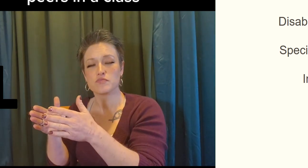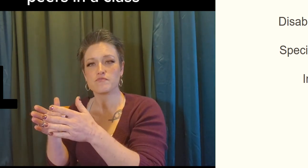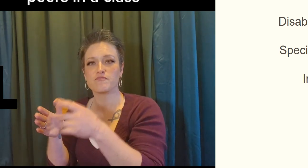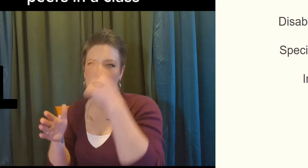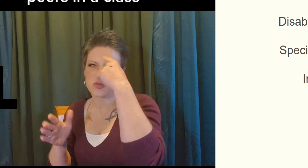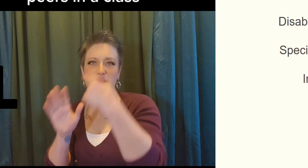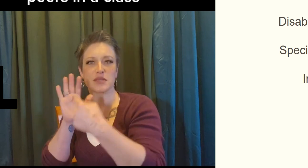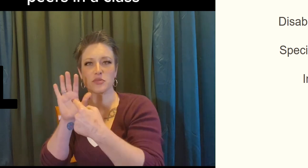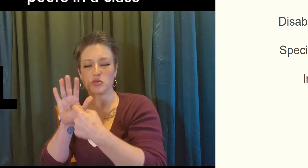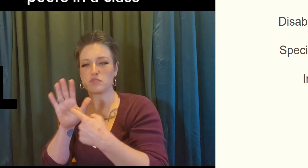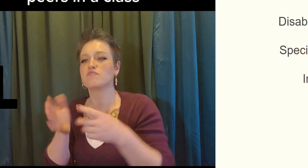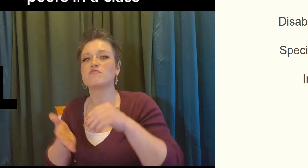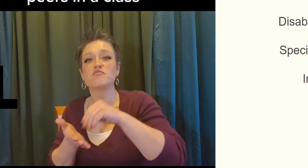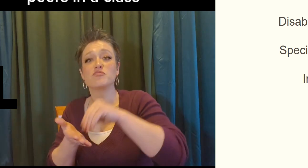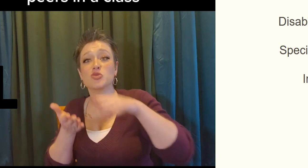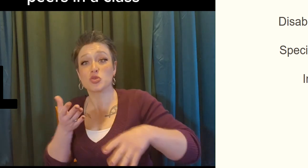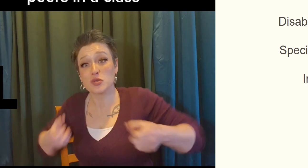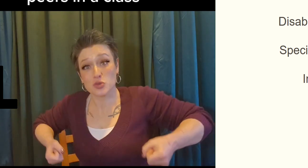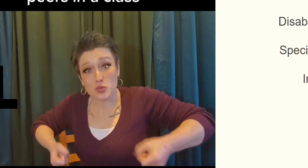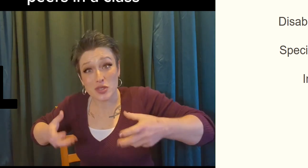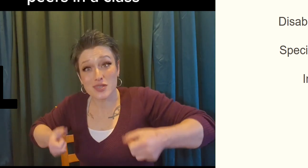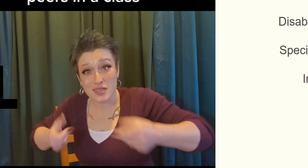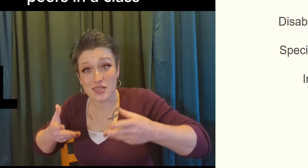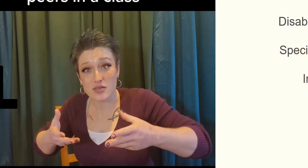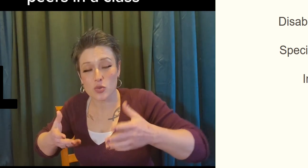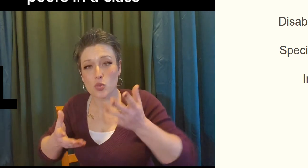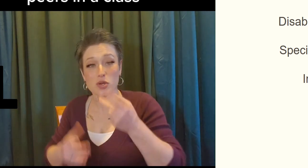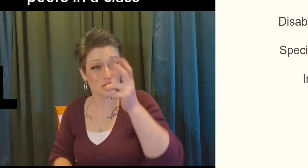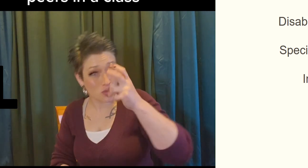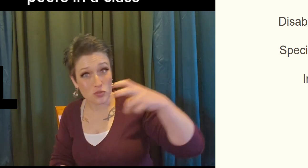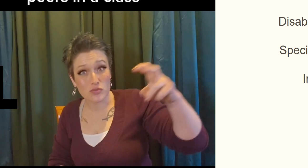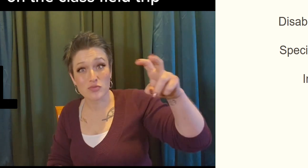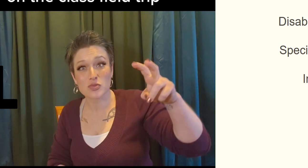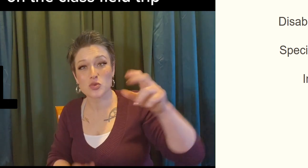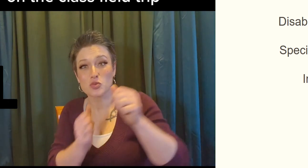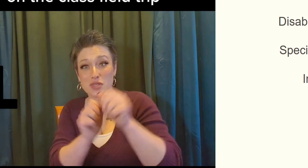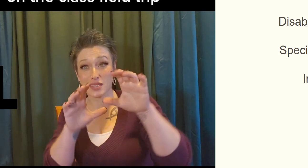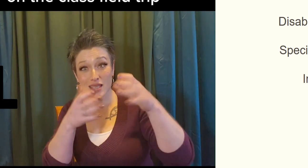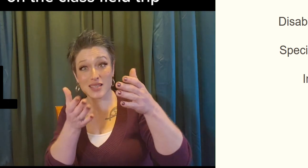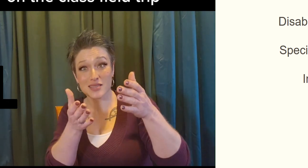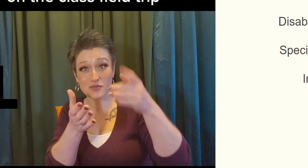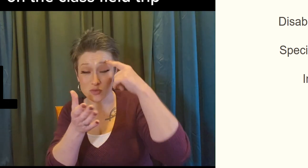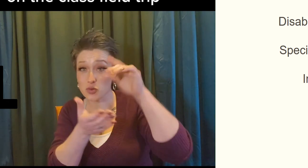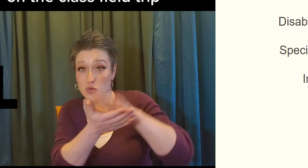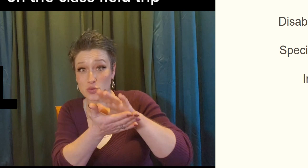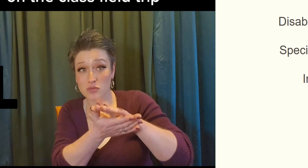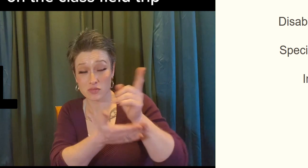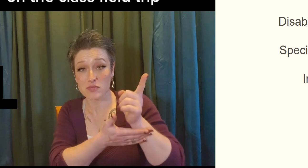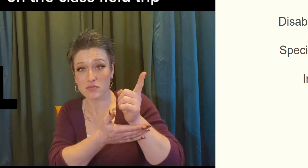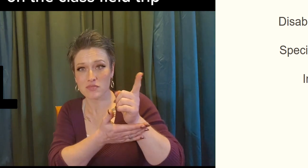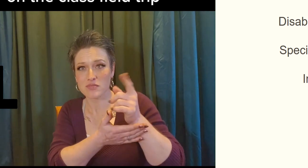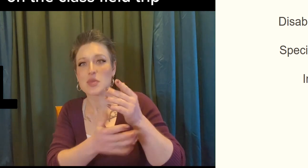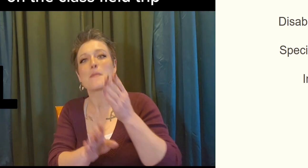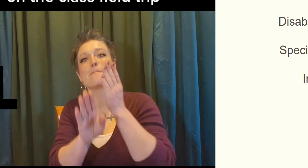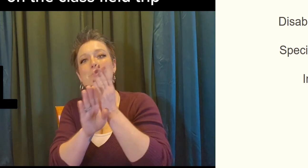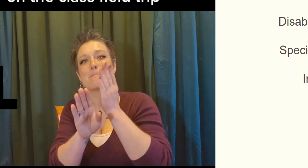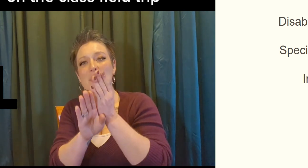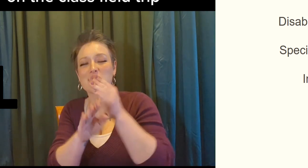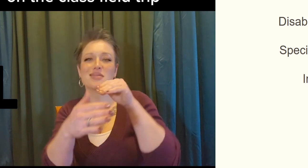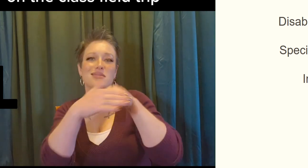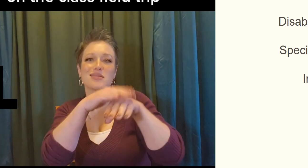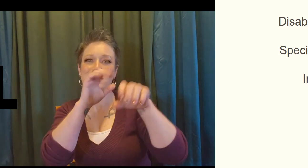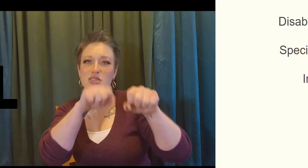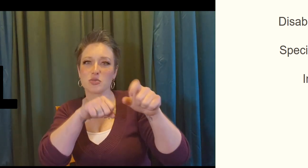disabilities spend most of the time with their age group peers in a class. For example, a student in a wheelchair who wants to go on the class field